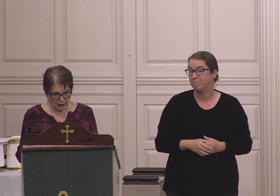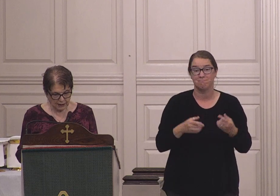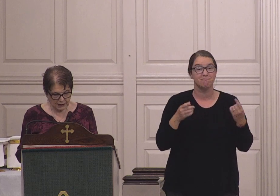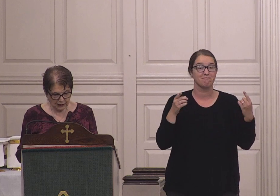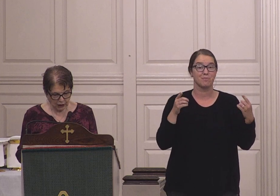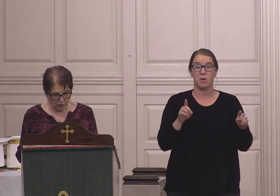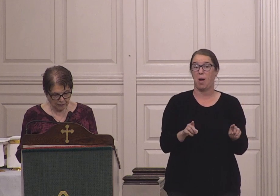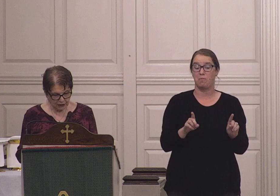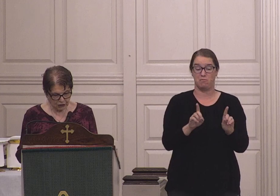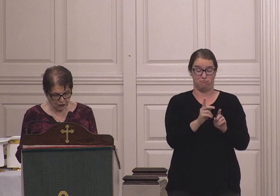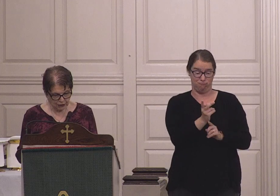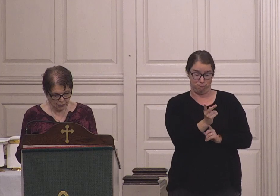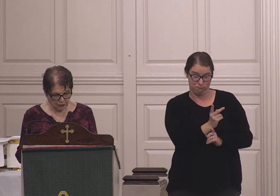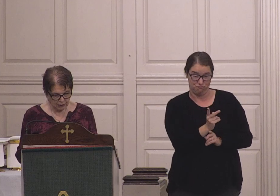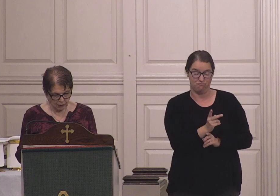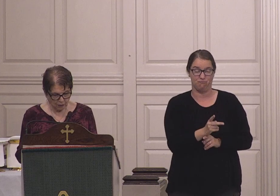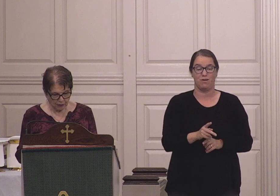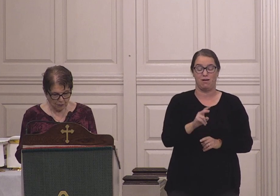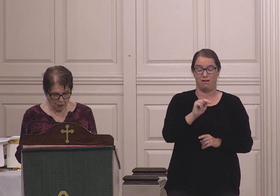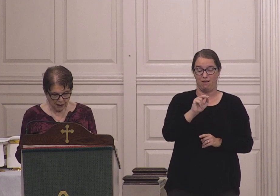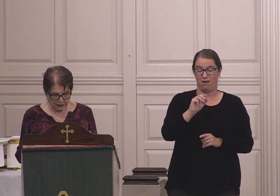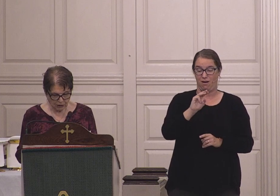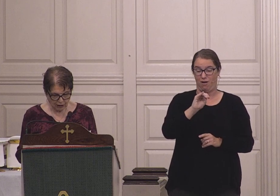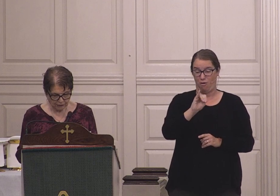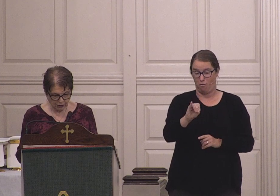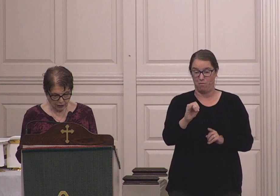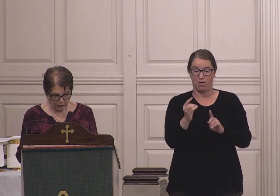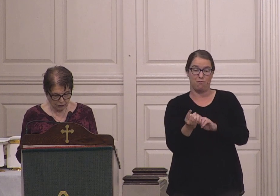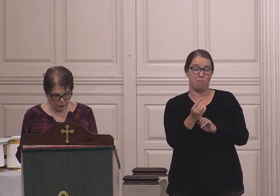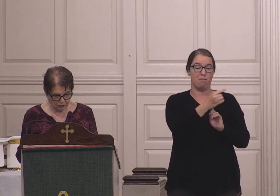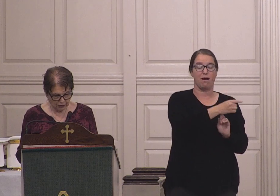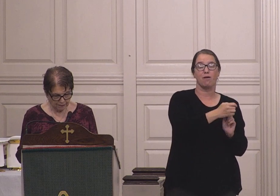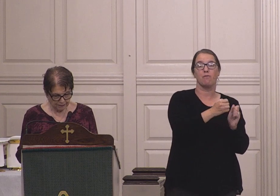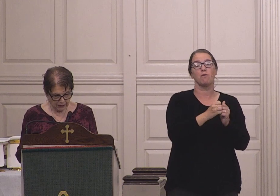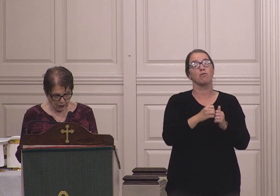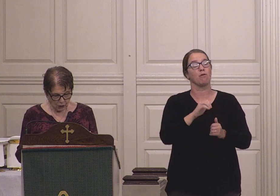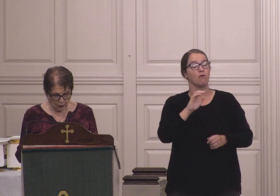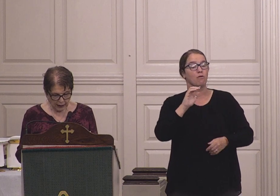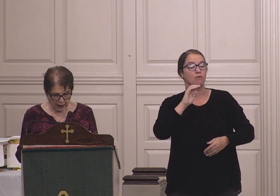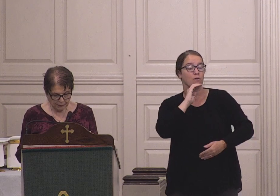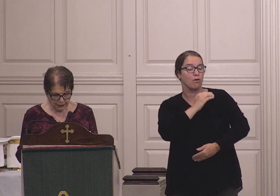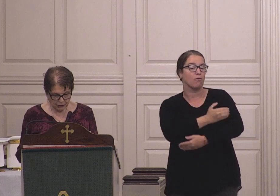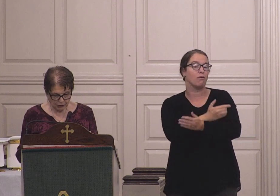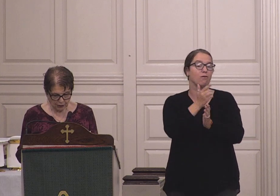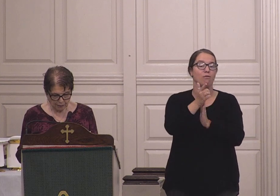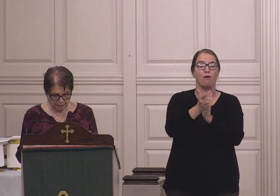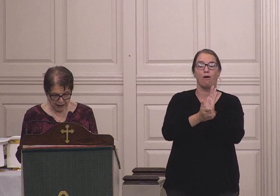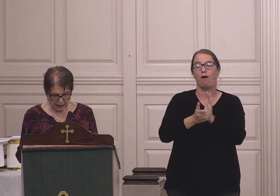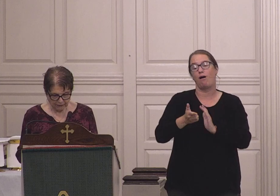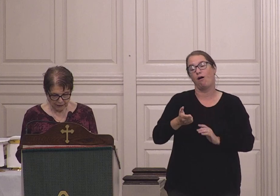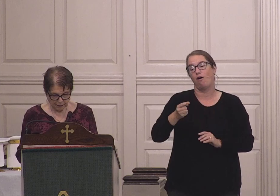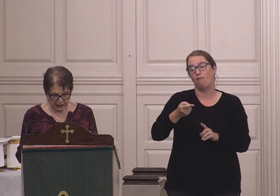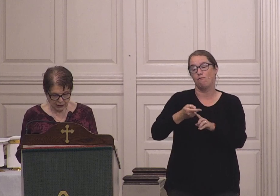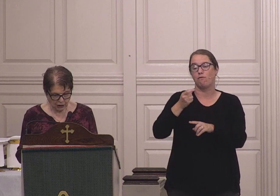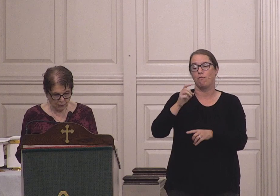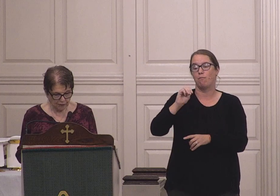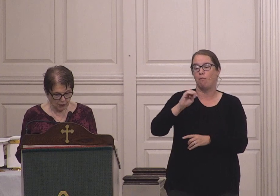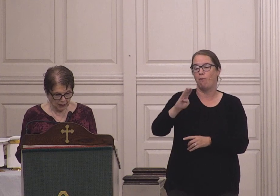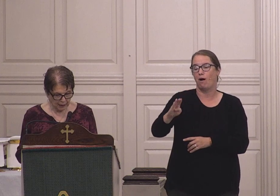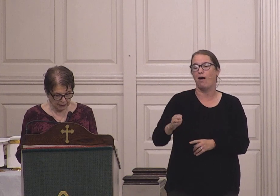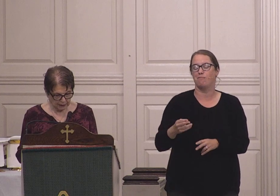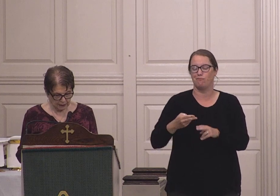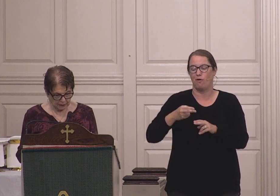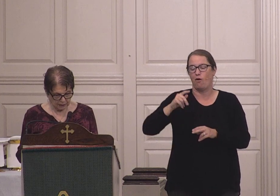Thus it was that Naomi returned with the Moabite daughter-in-law, Ruth, who who accompanied her back from the plateau